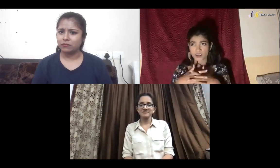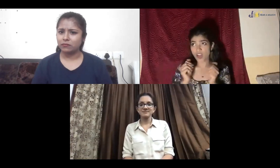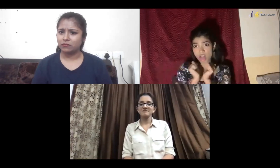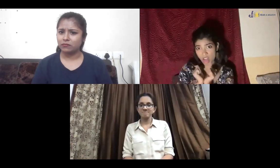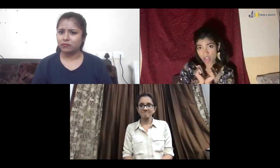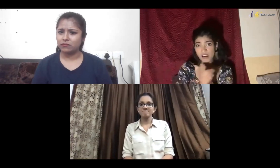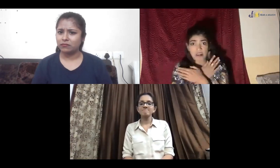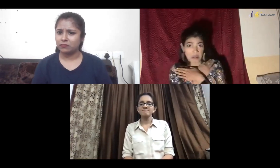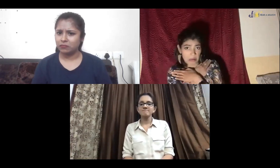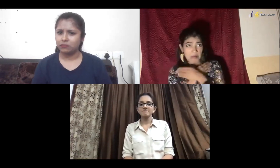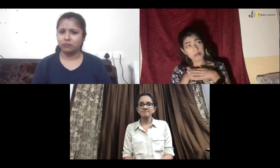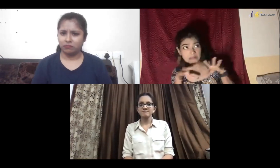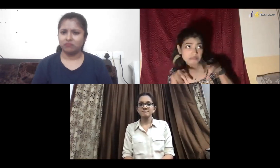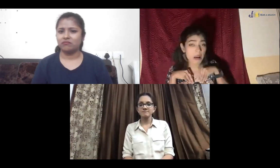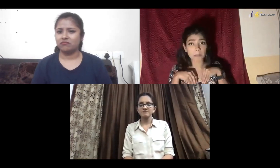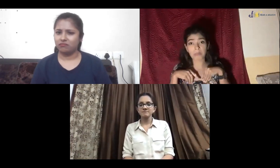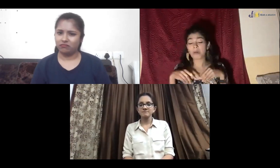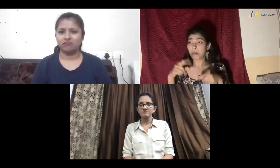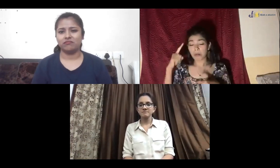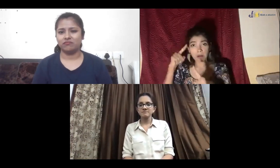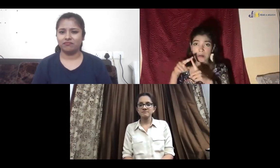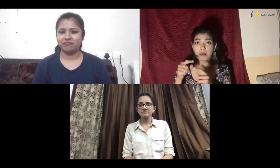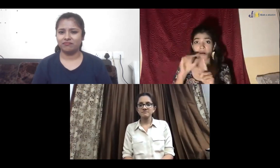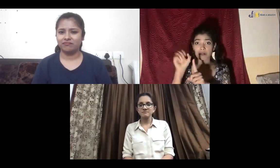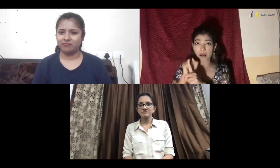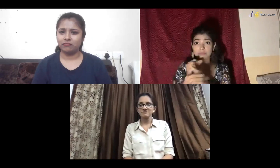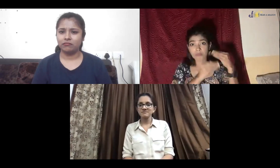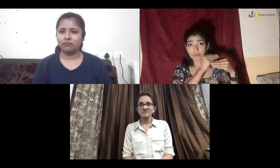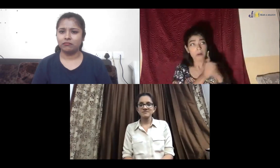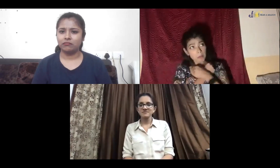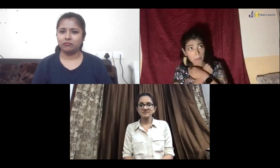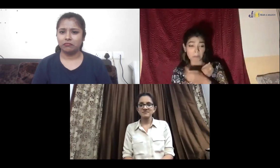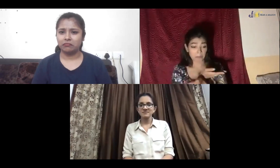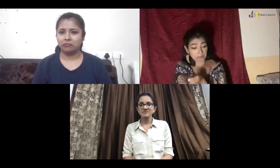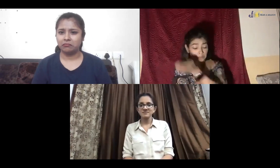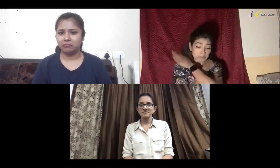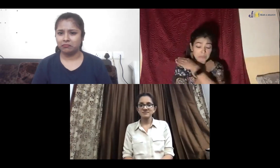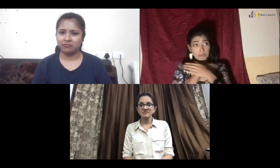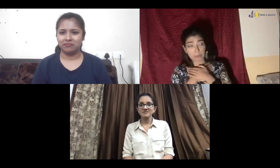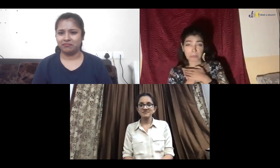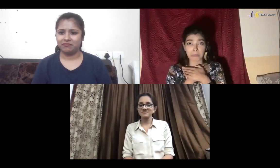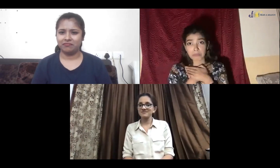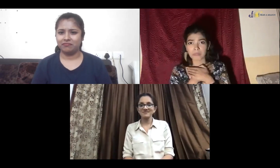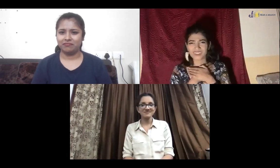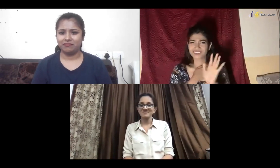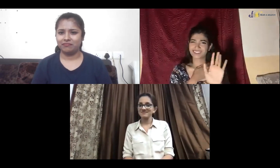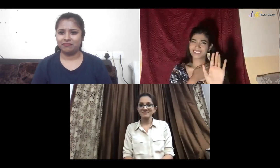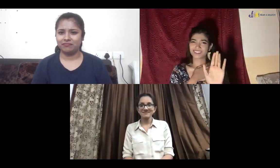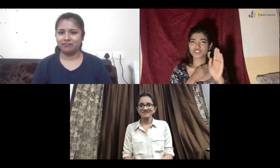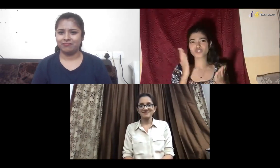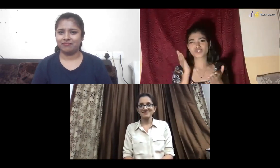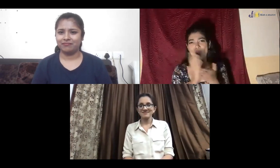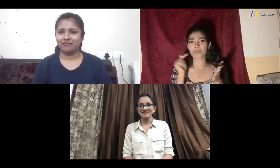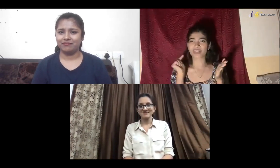opinion? So, being a woman, if I scared or I'll do this like this thing, then definitely I accept the